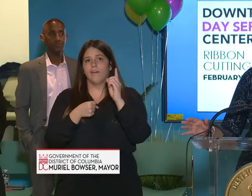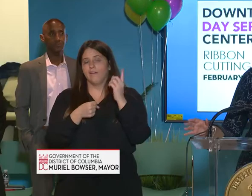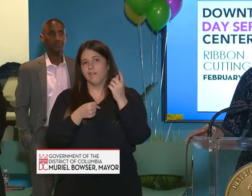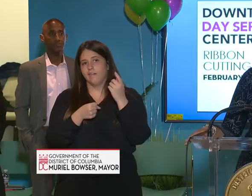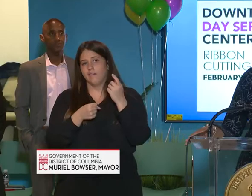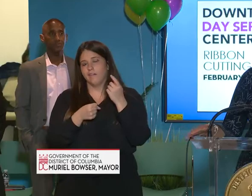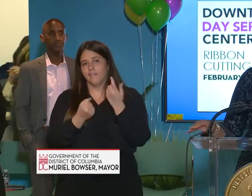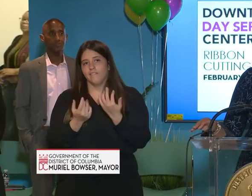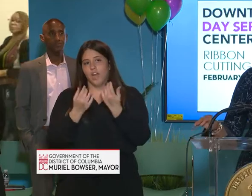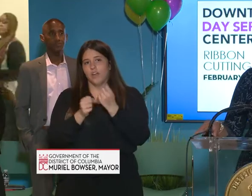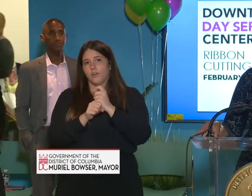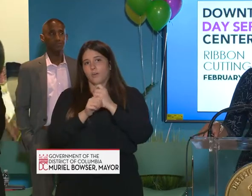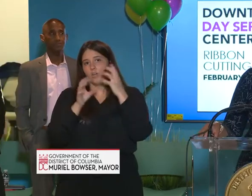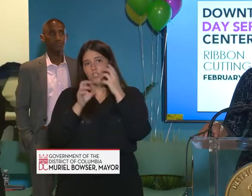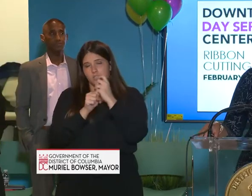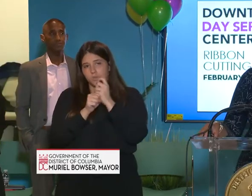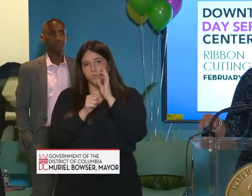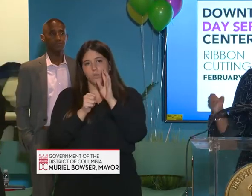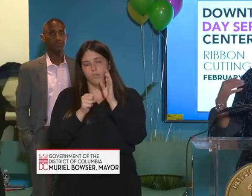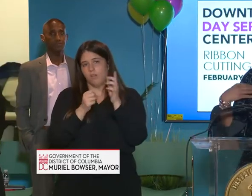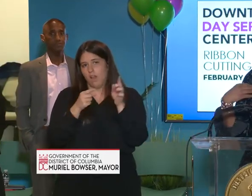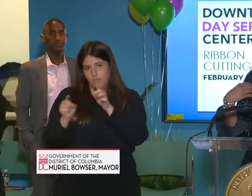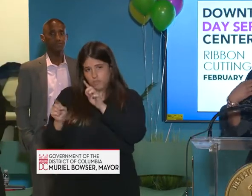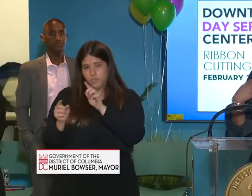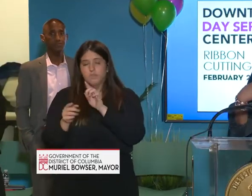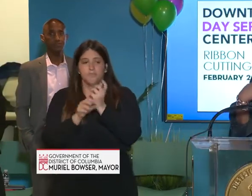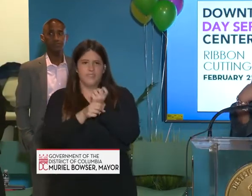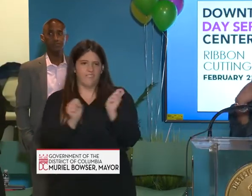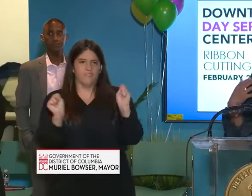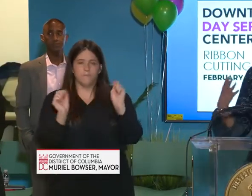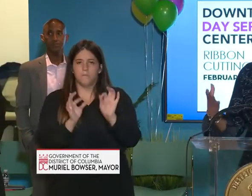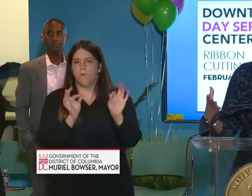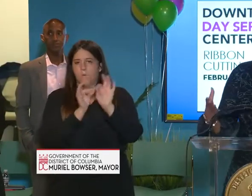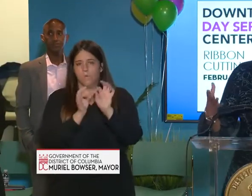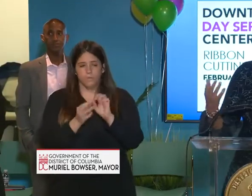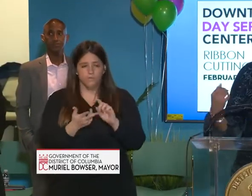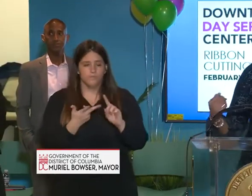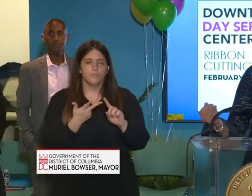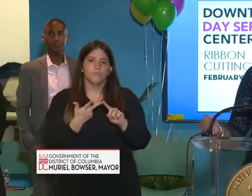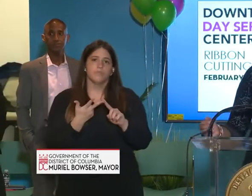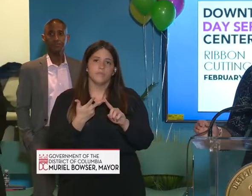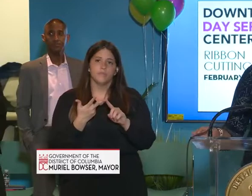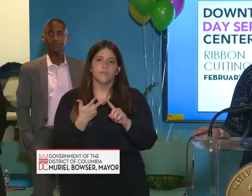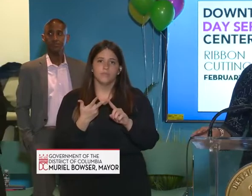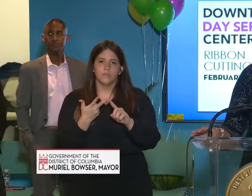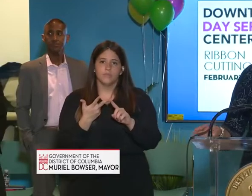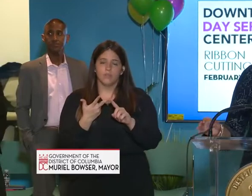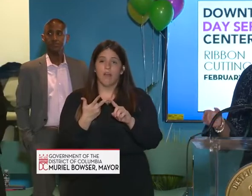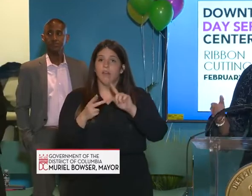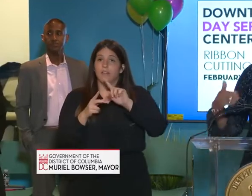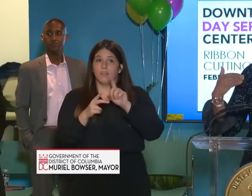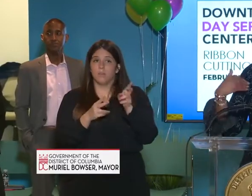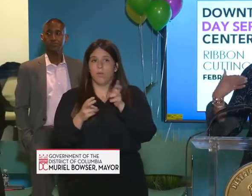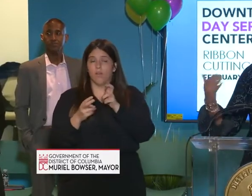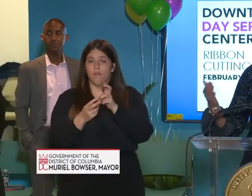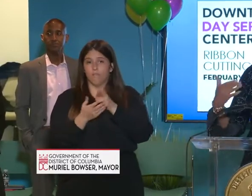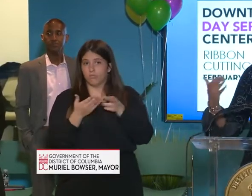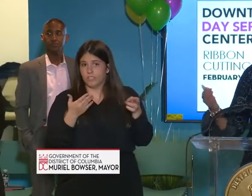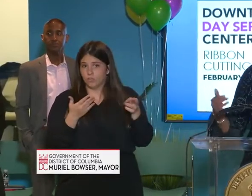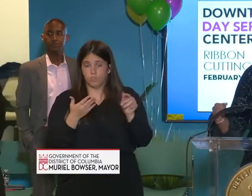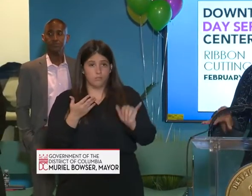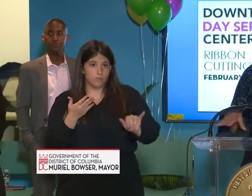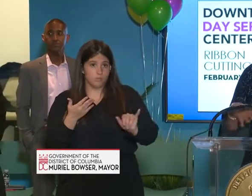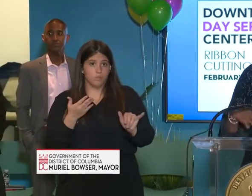will be delivered, make sure that they're safe, and the pull on our own resources.